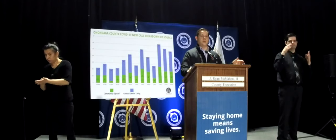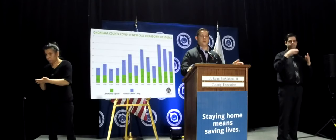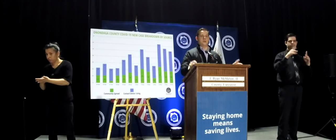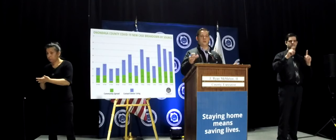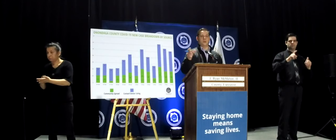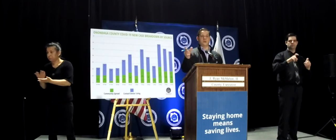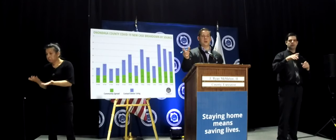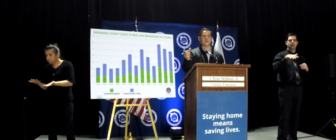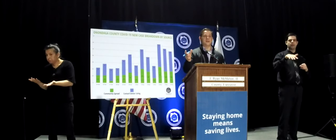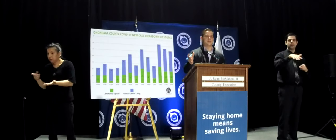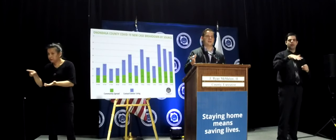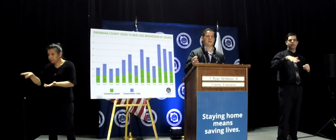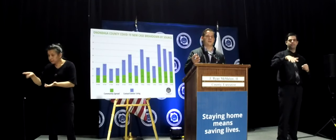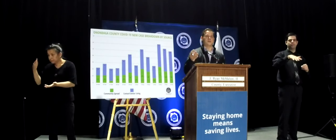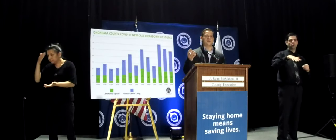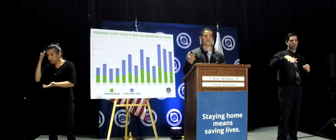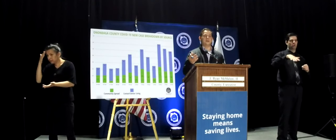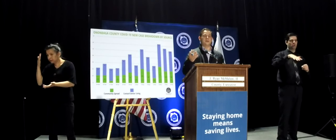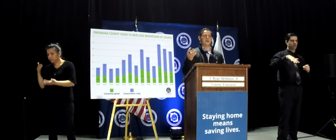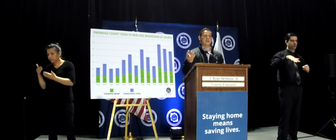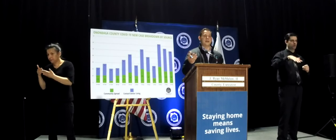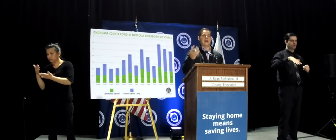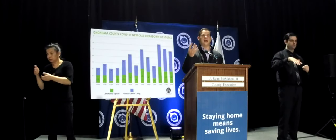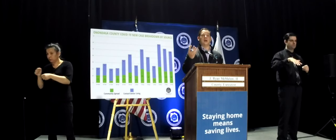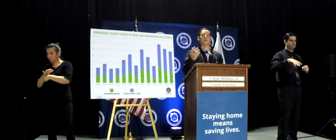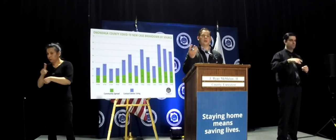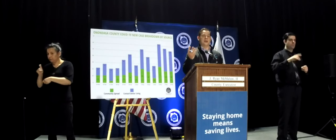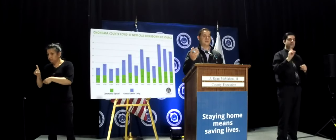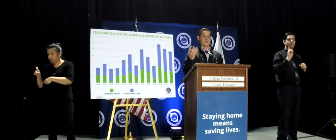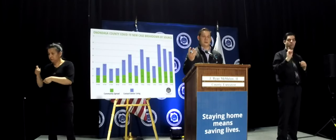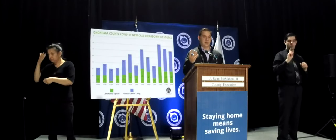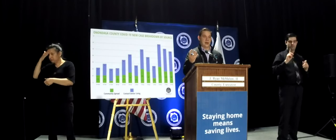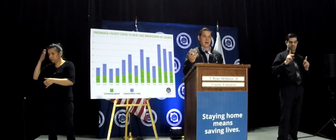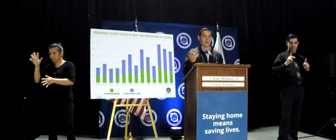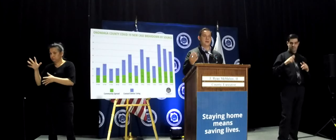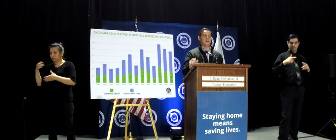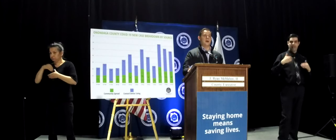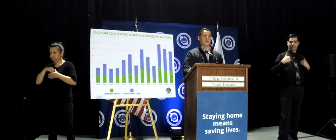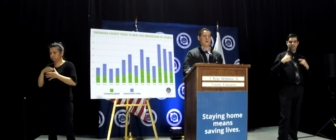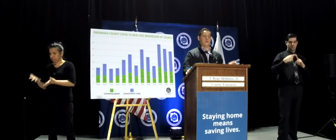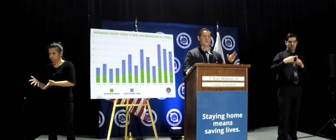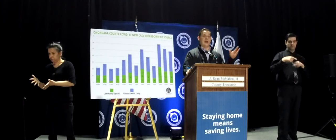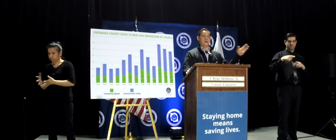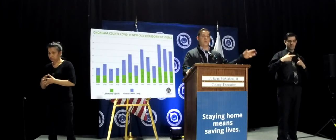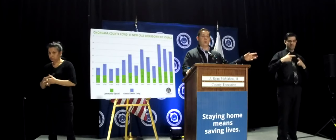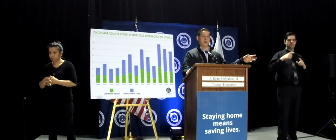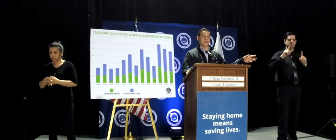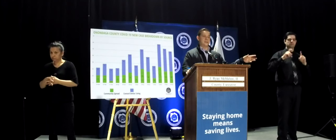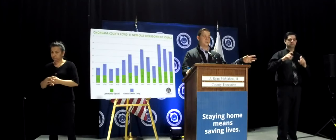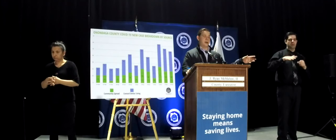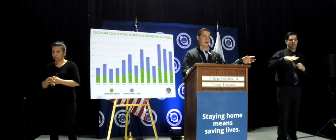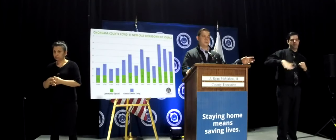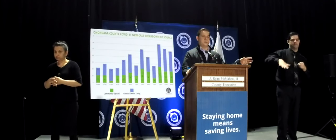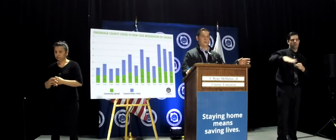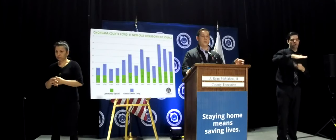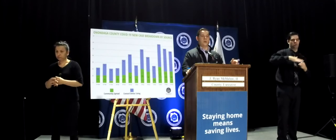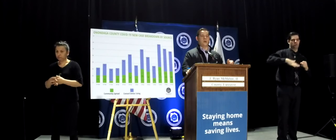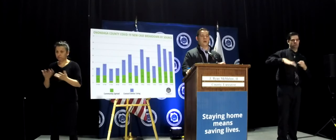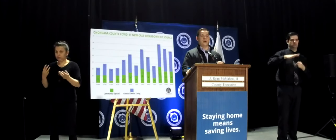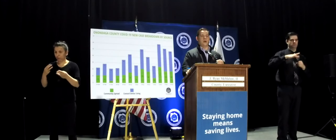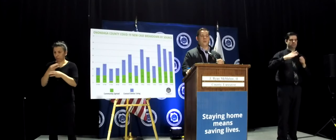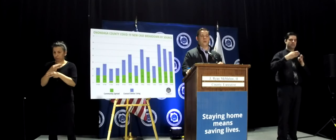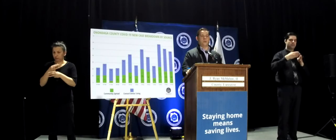those neighborhoods to what we saw in the assisted living facilities that had a couple cases early on, that will find more asymptomatic